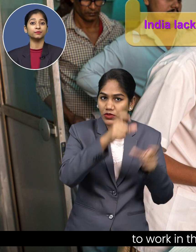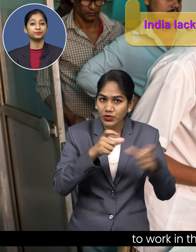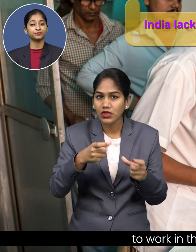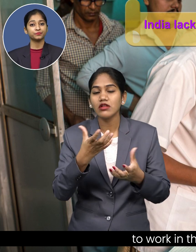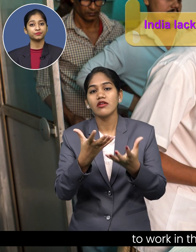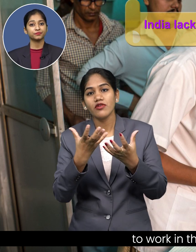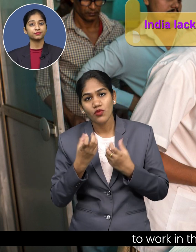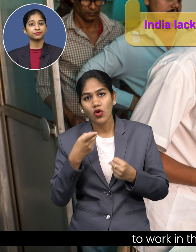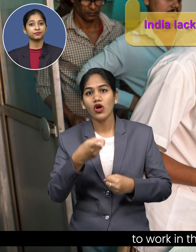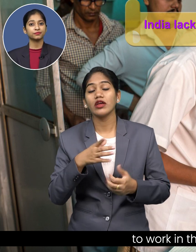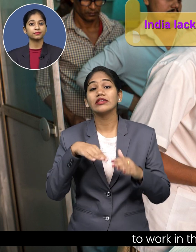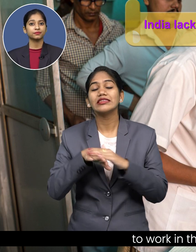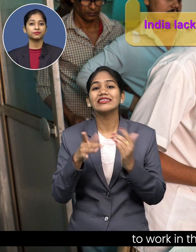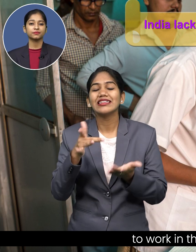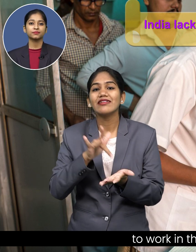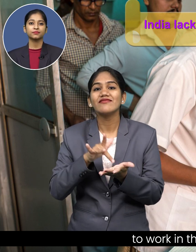sector.